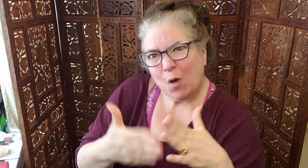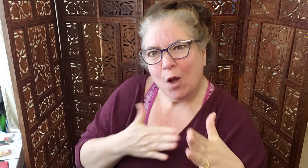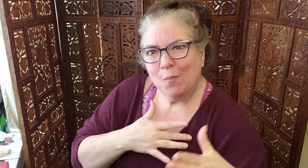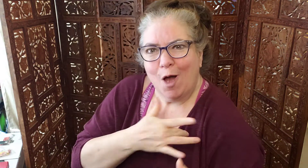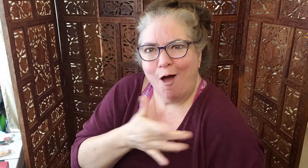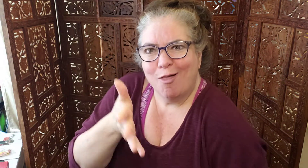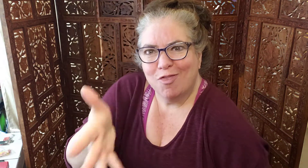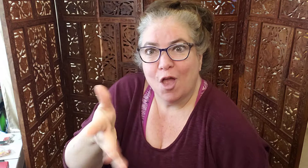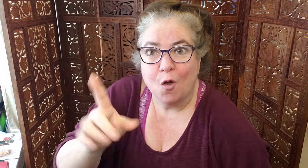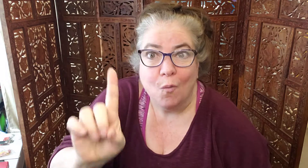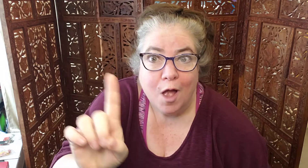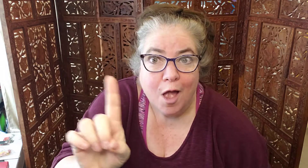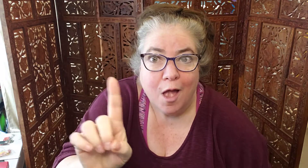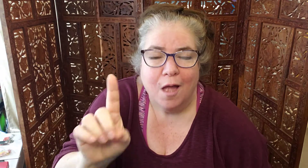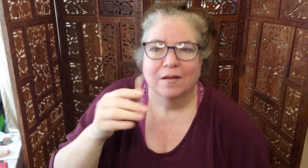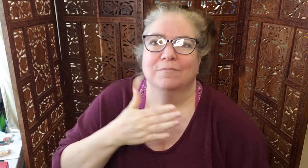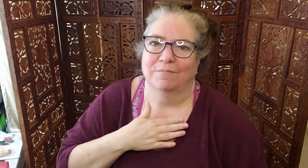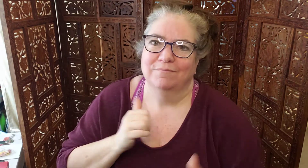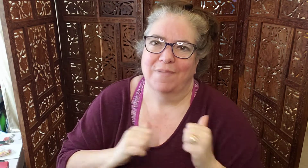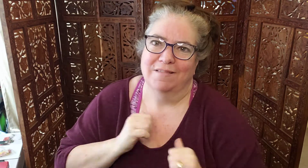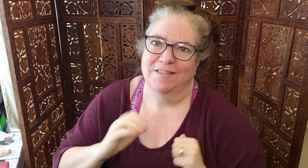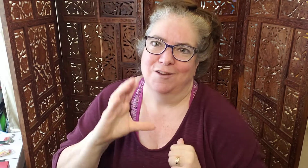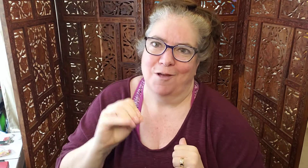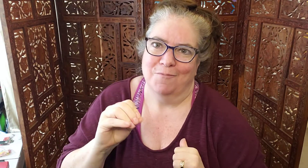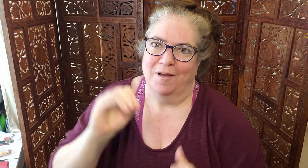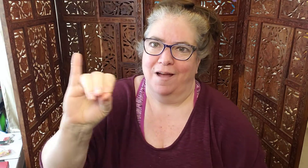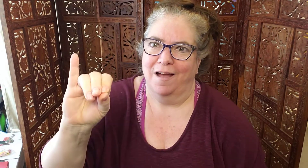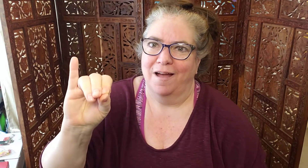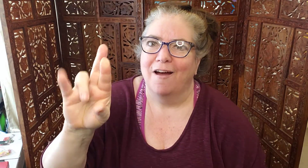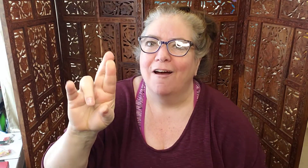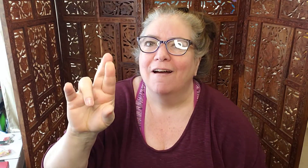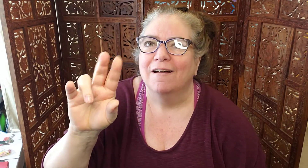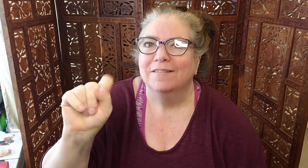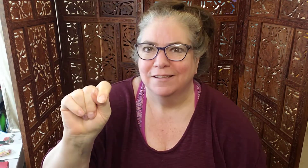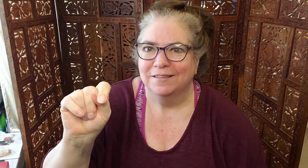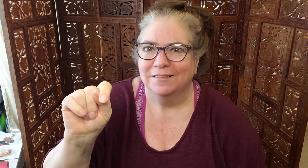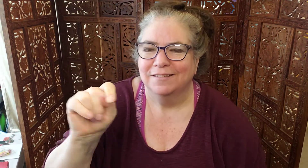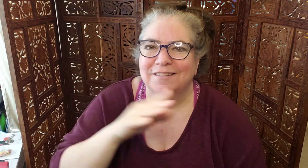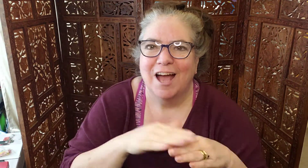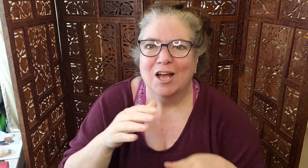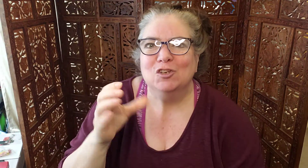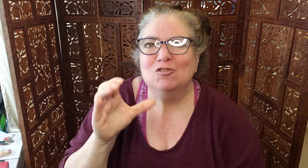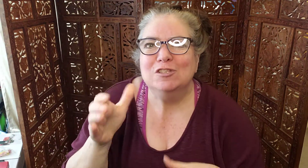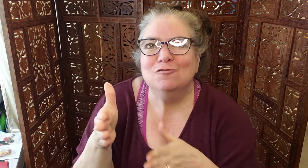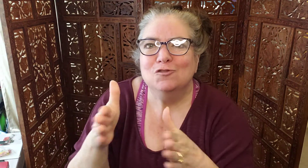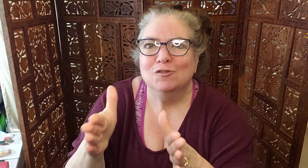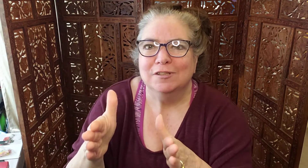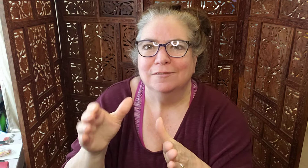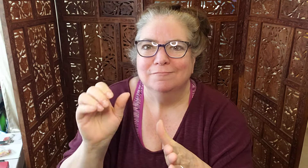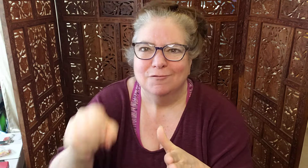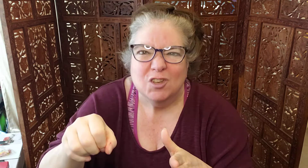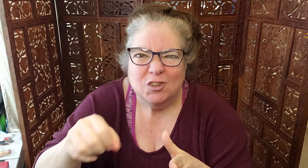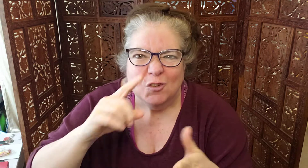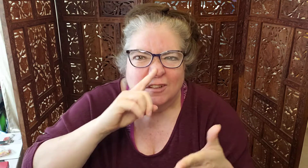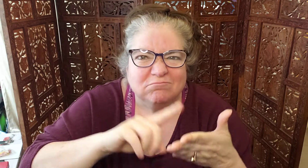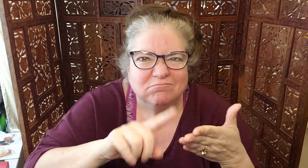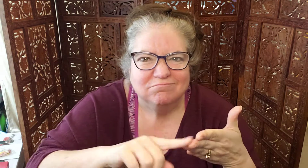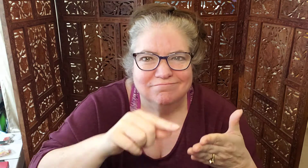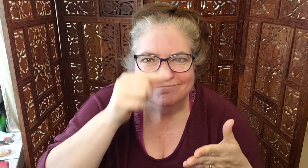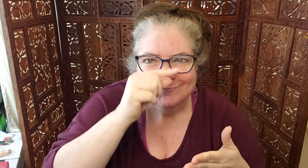IRT Theater on Christopher Street. You can look that up online too. But let me take you back uptown to 42nd